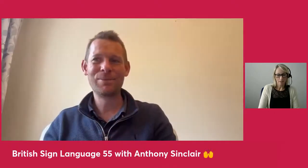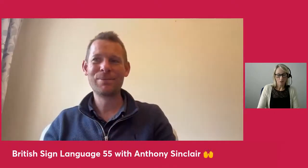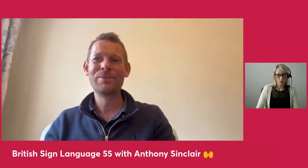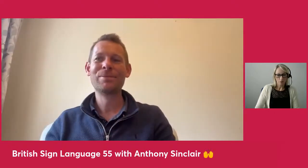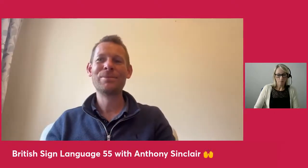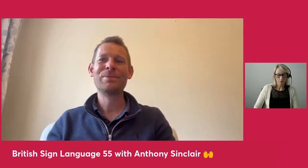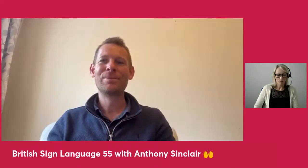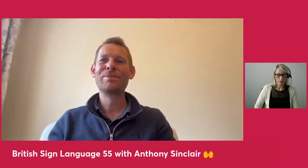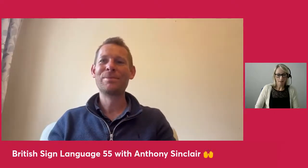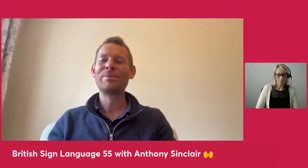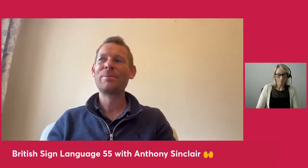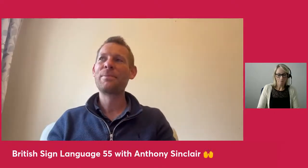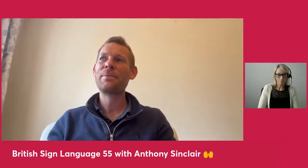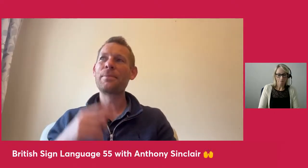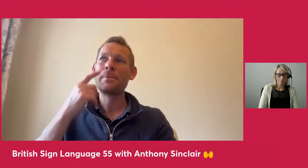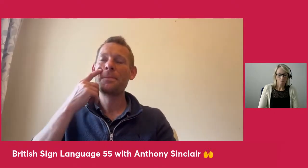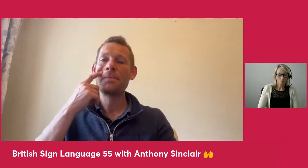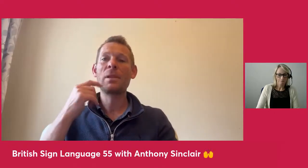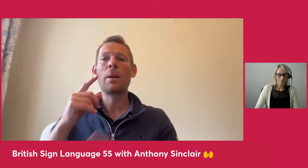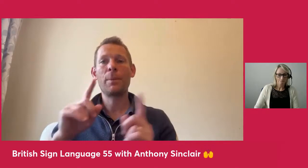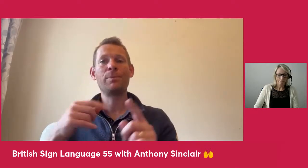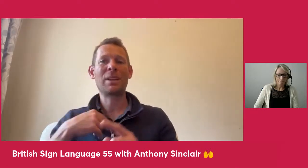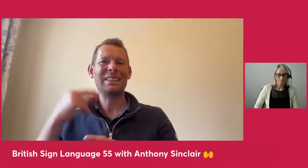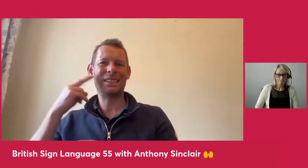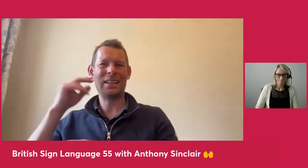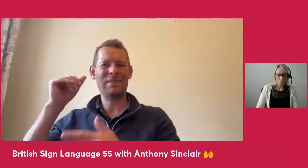very enjoyable as well.